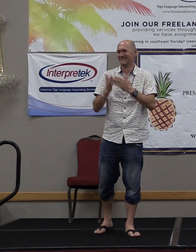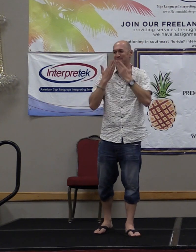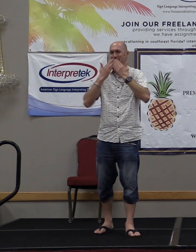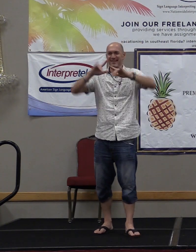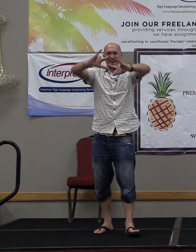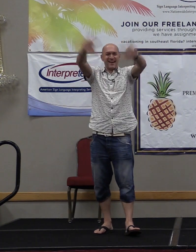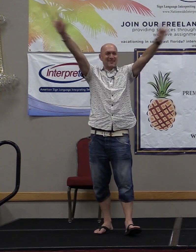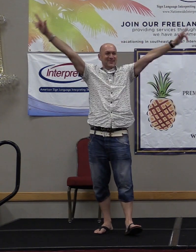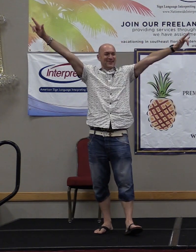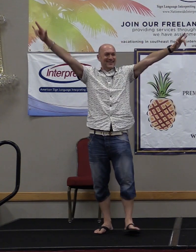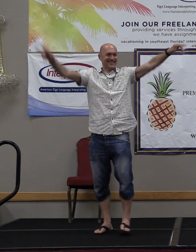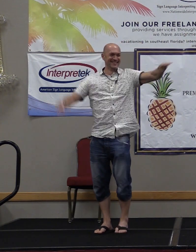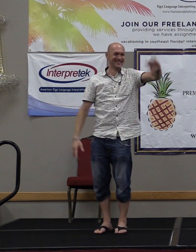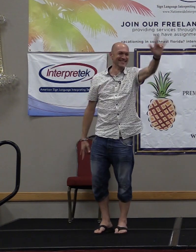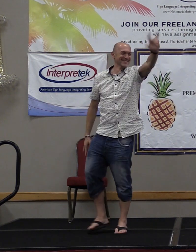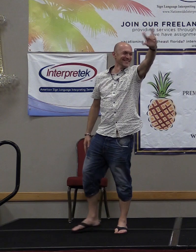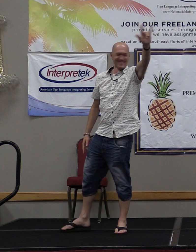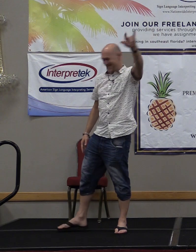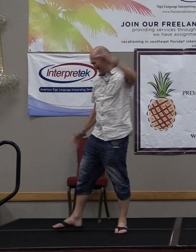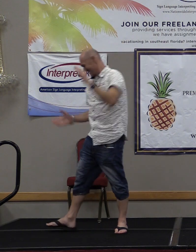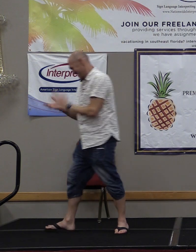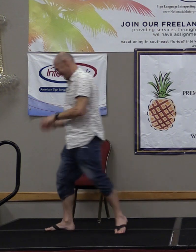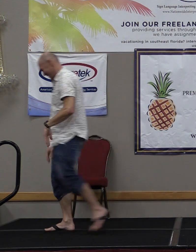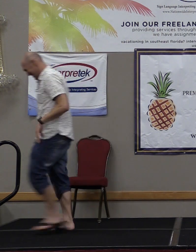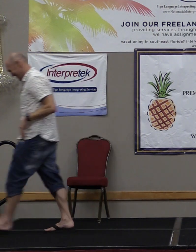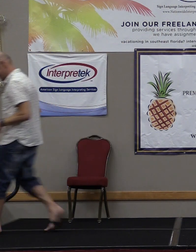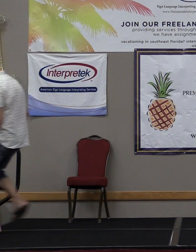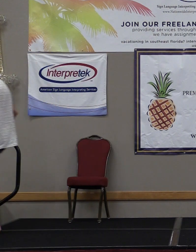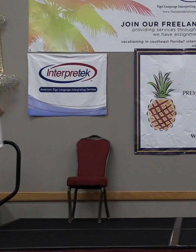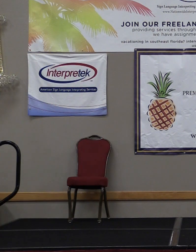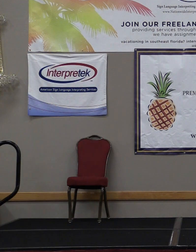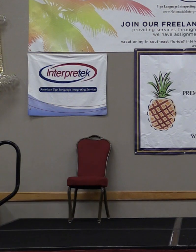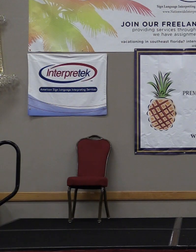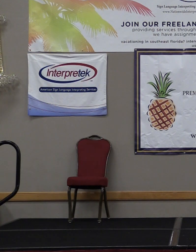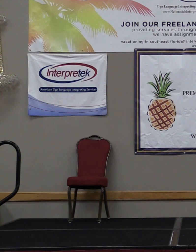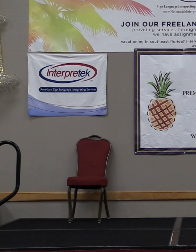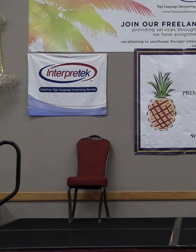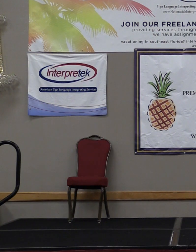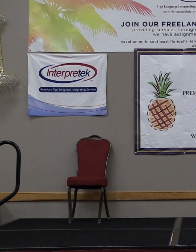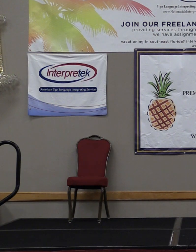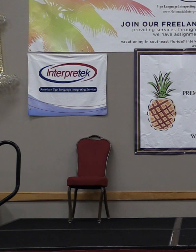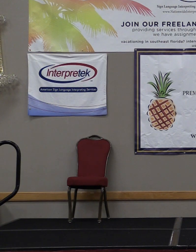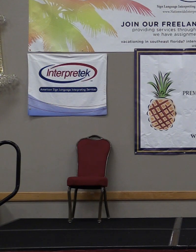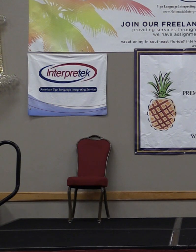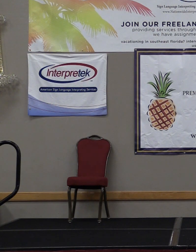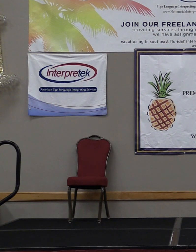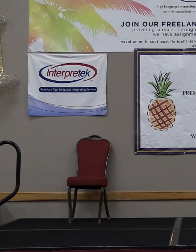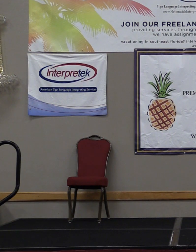bringing me here. I love you guys.